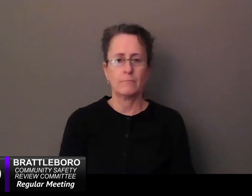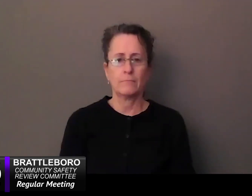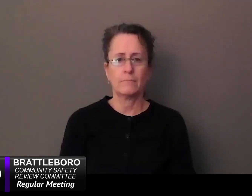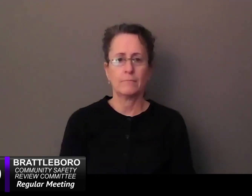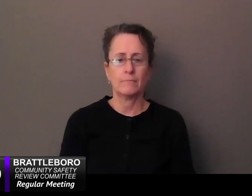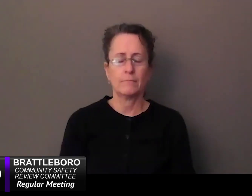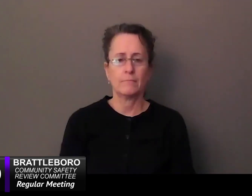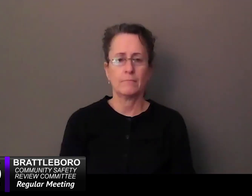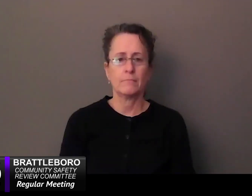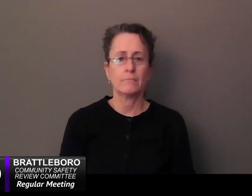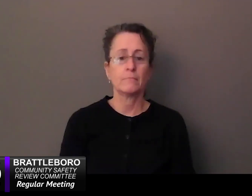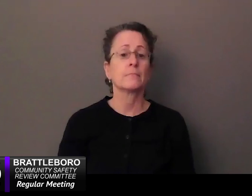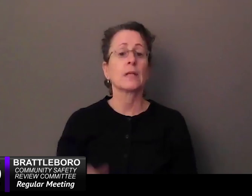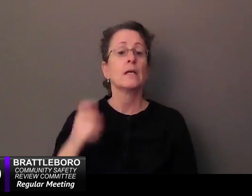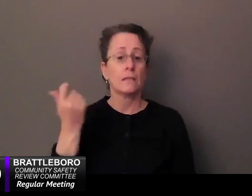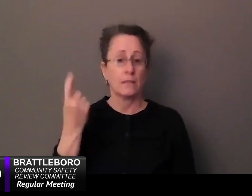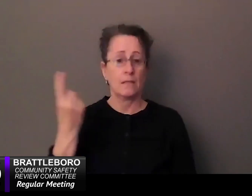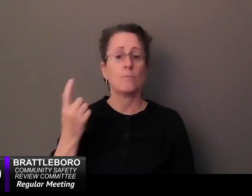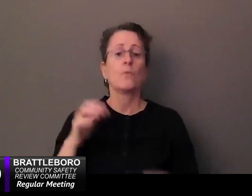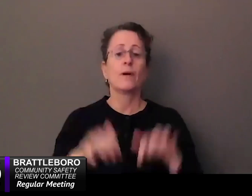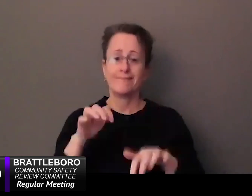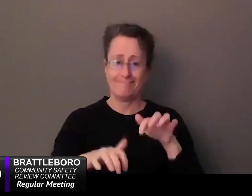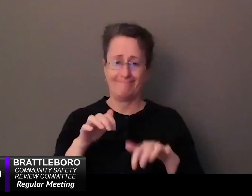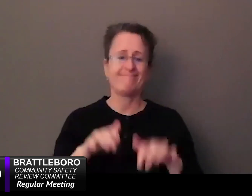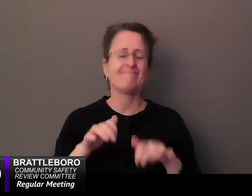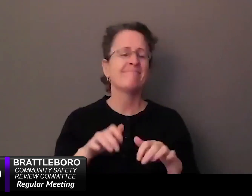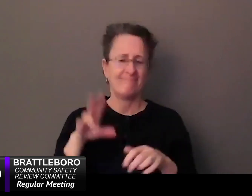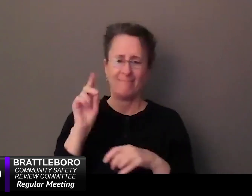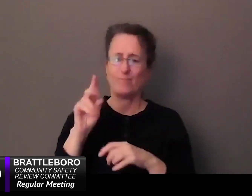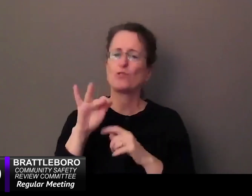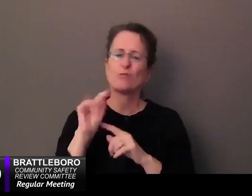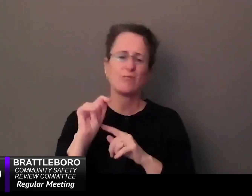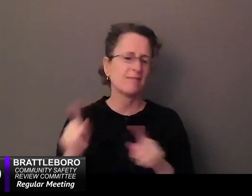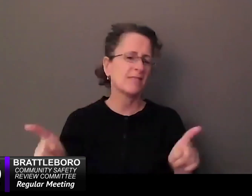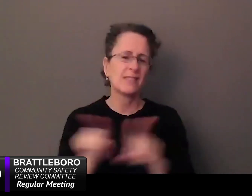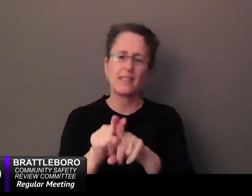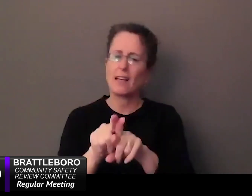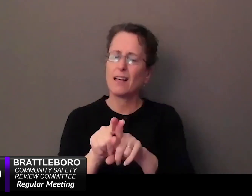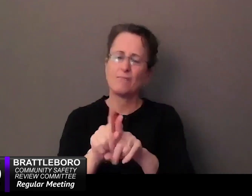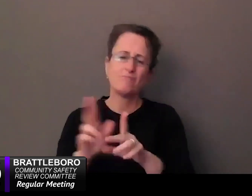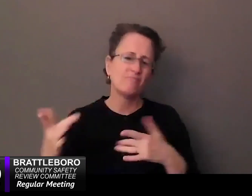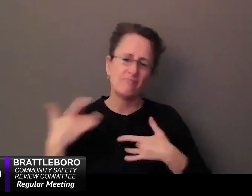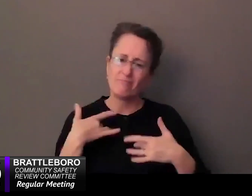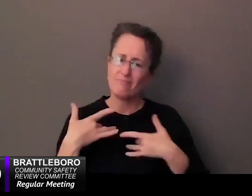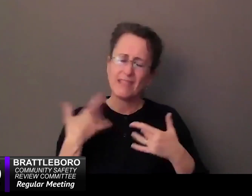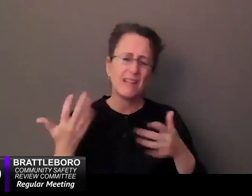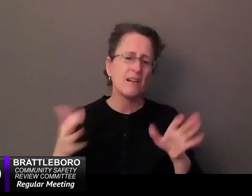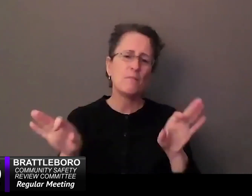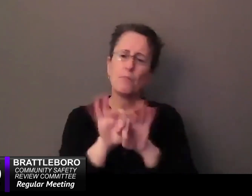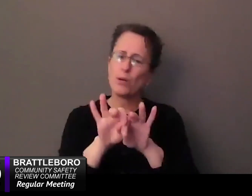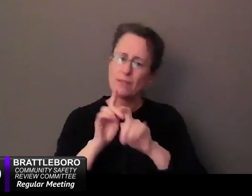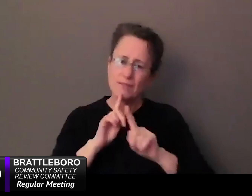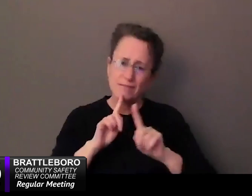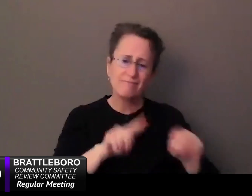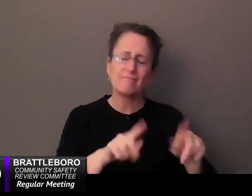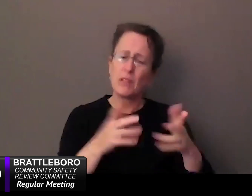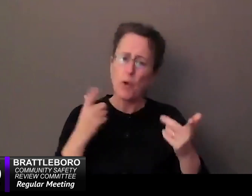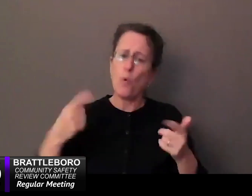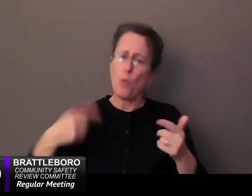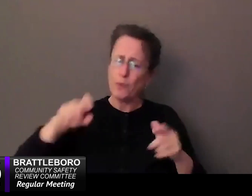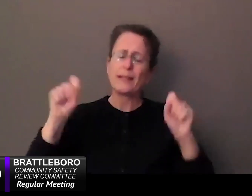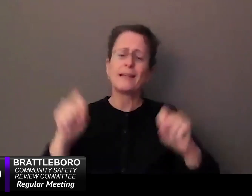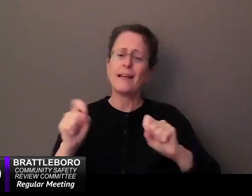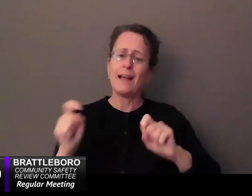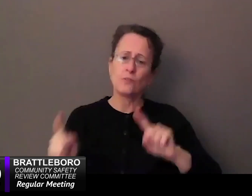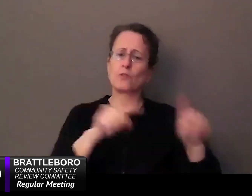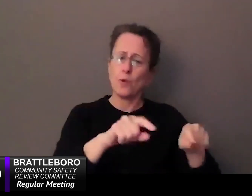I see in the chat that there's also another comment from Drift. Drift just said also important to them that we try to find